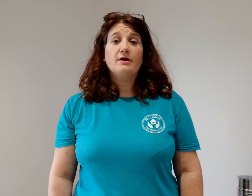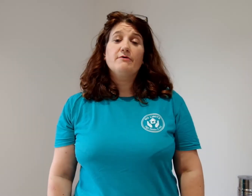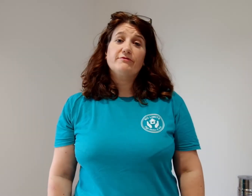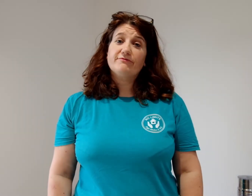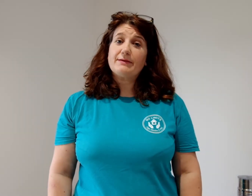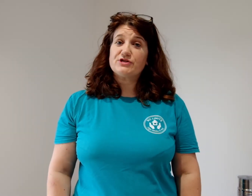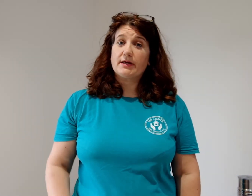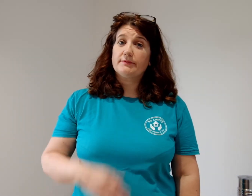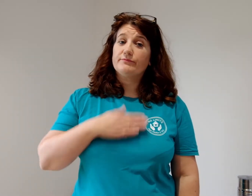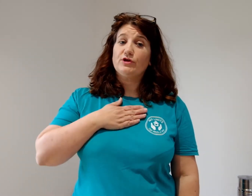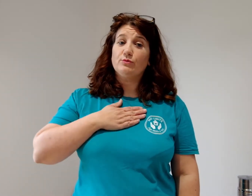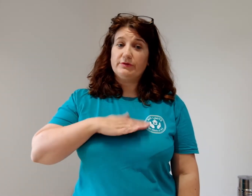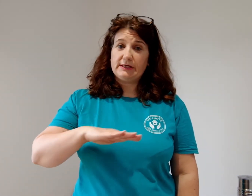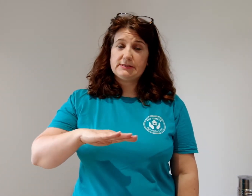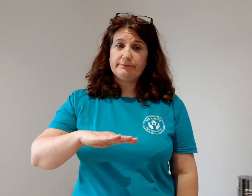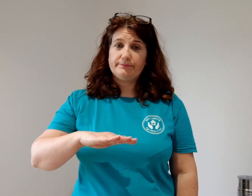For the flapjack, you will need